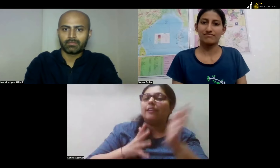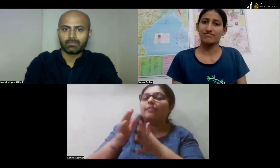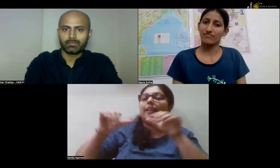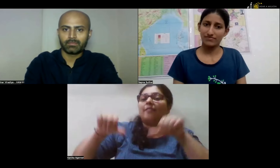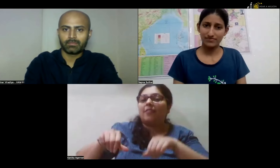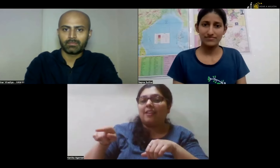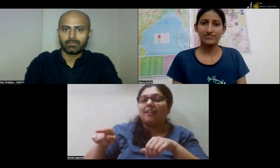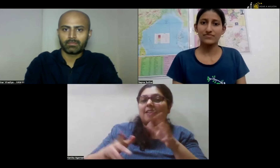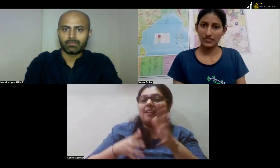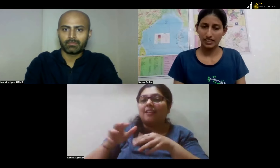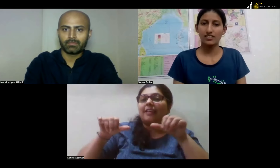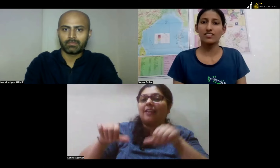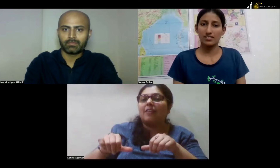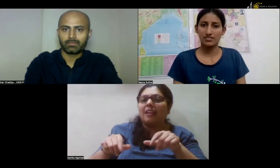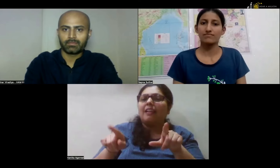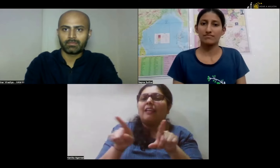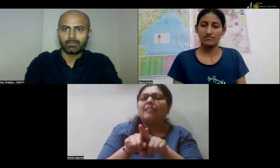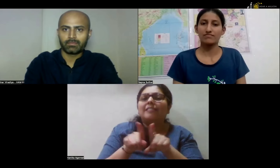question.